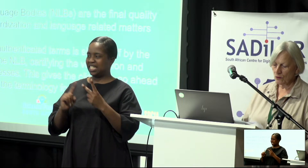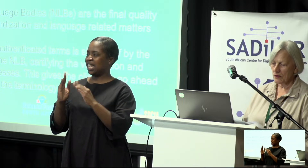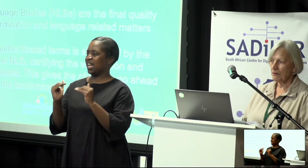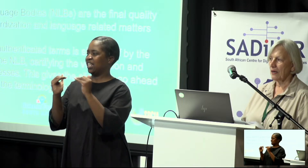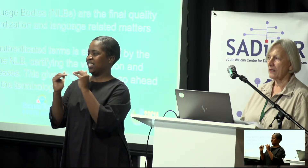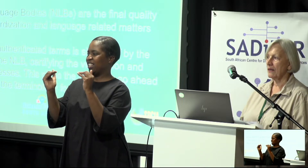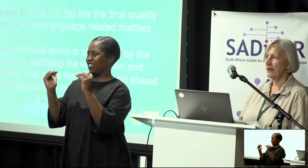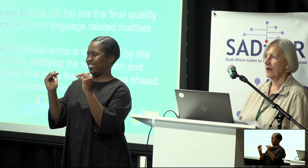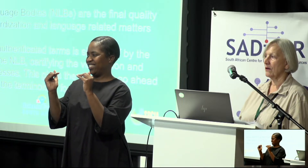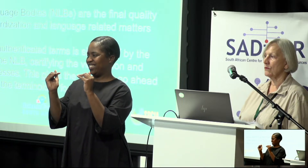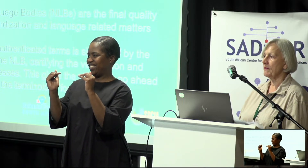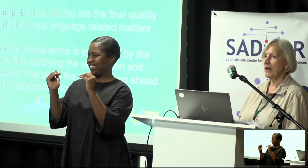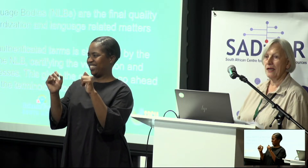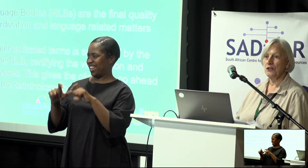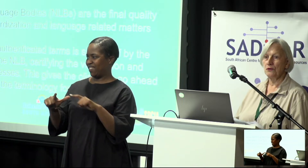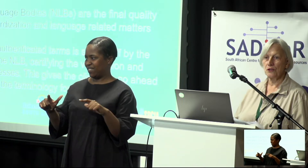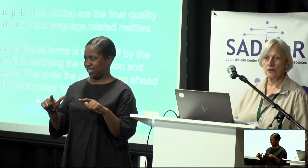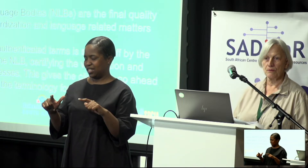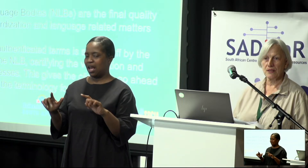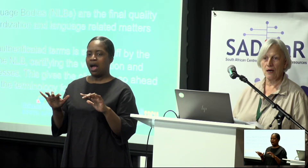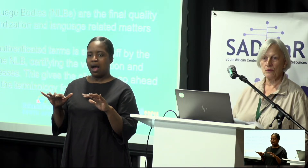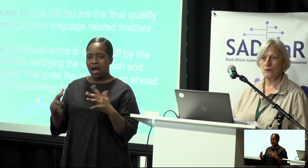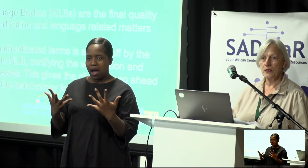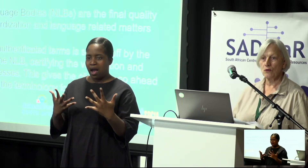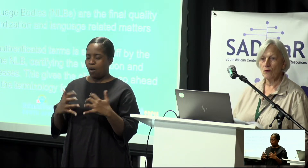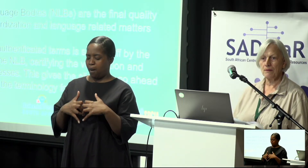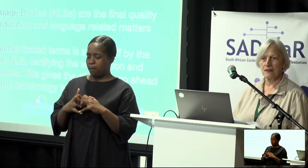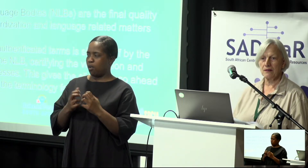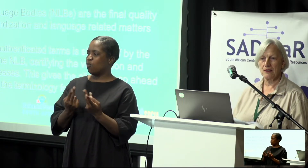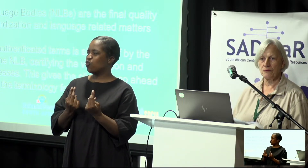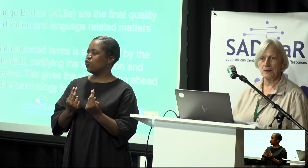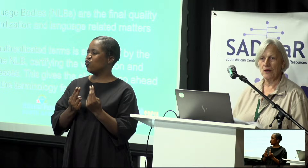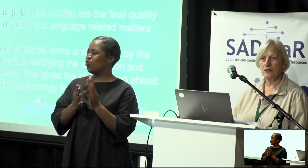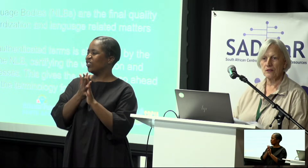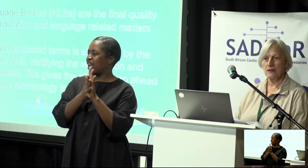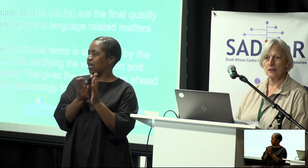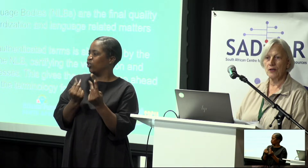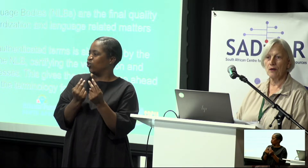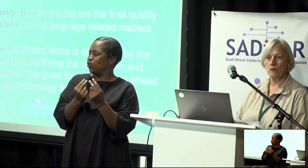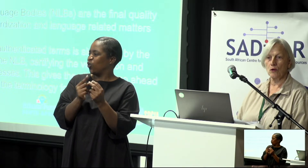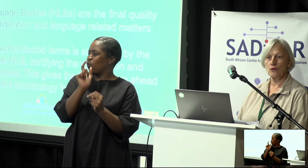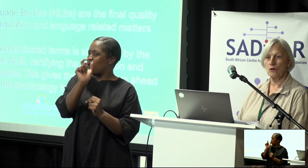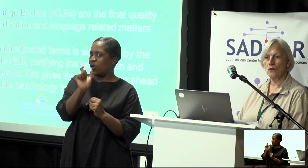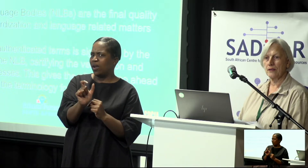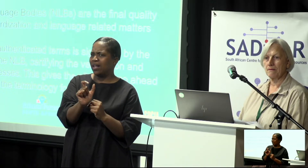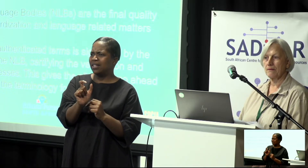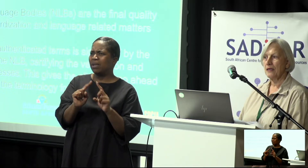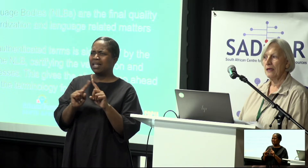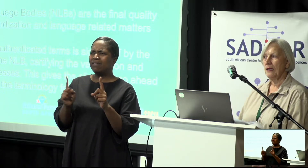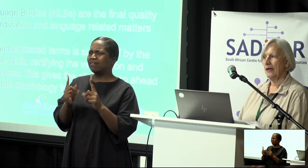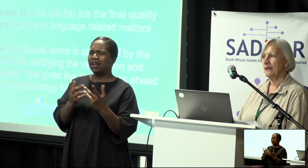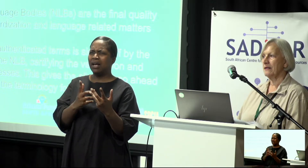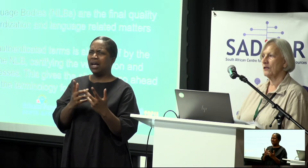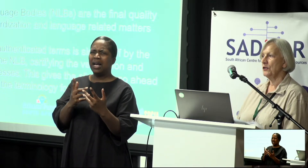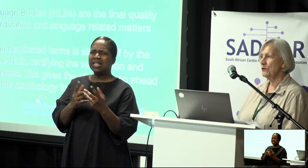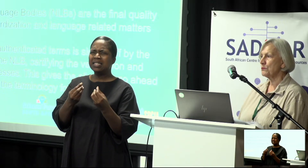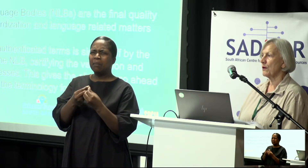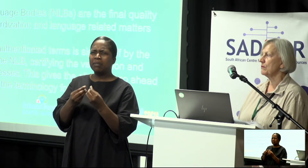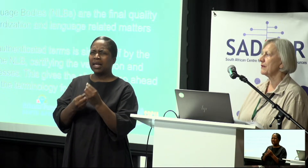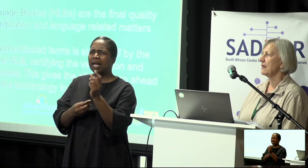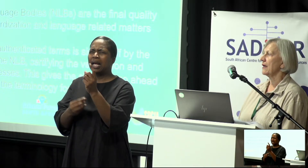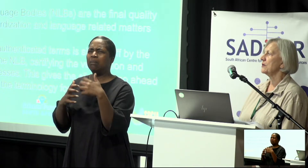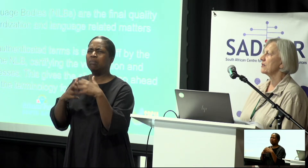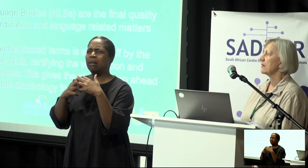So we talked about how we make new terms. How do we talk about things if we don't agree on what to call them? And it's a